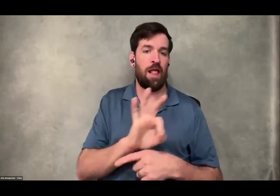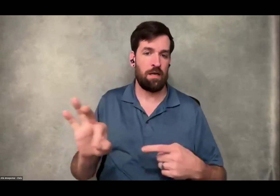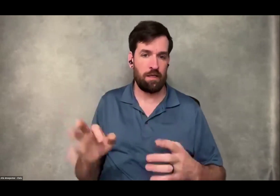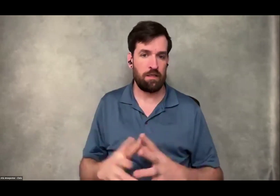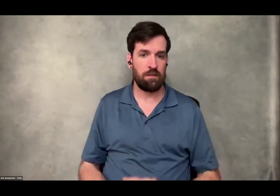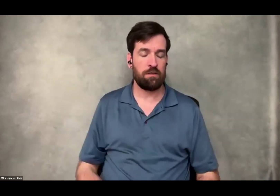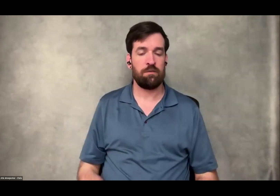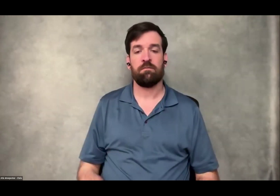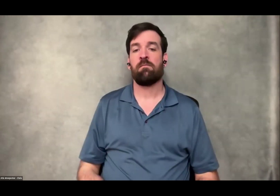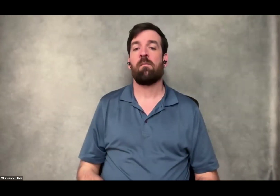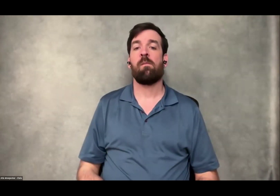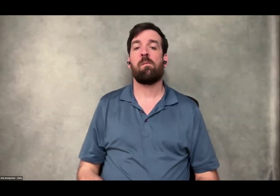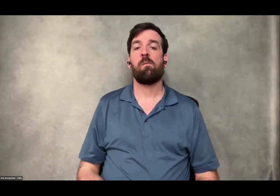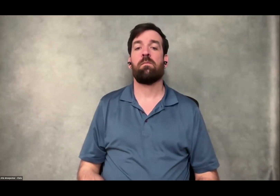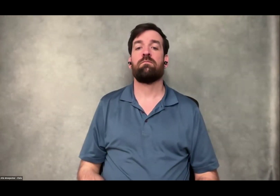the